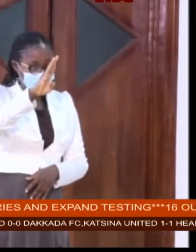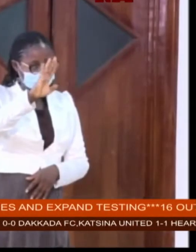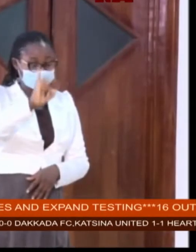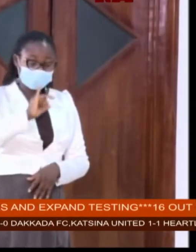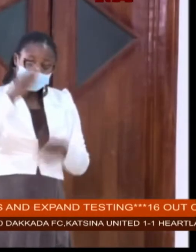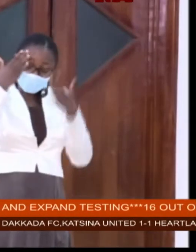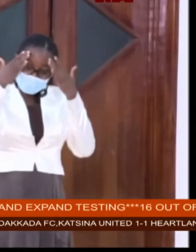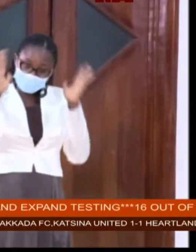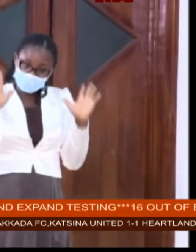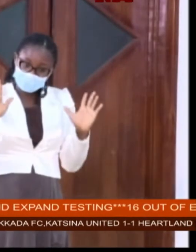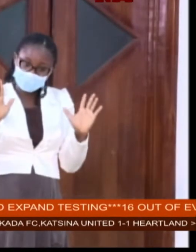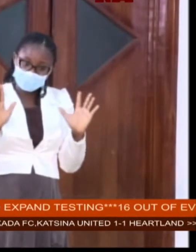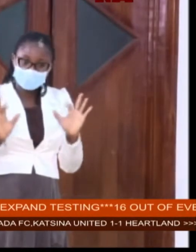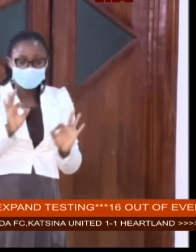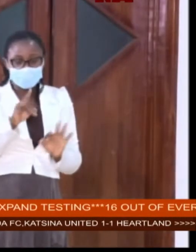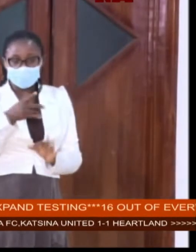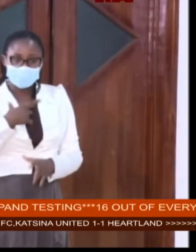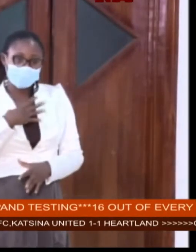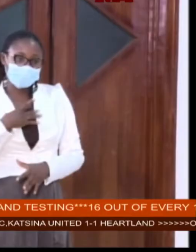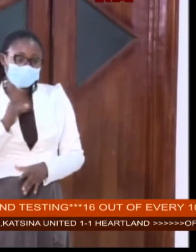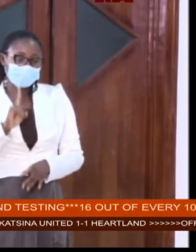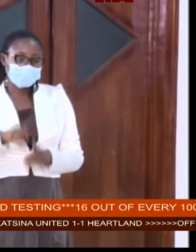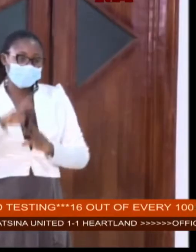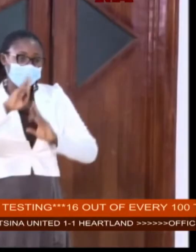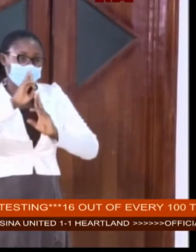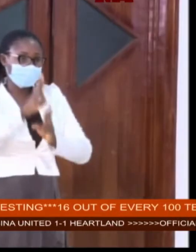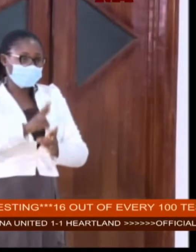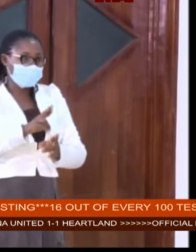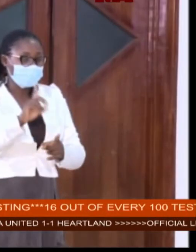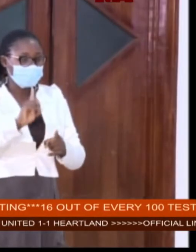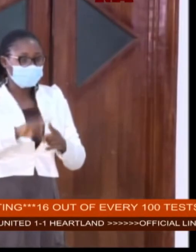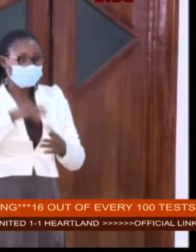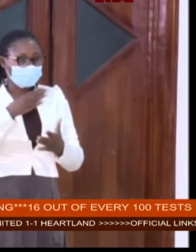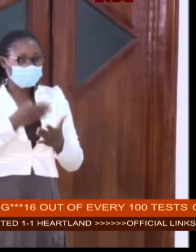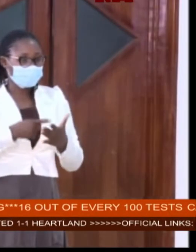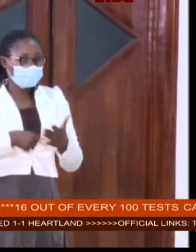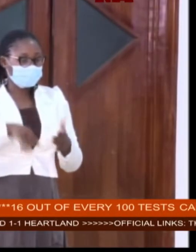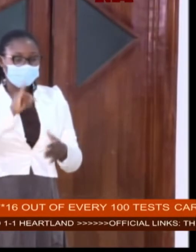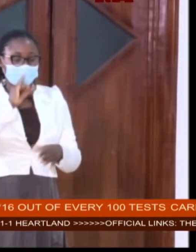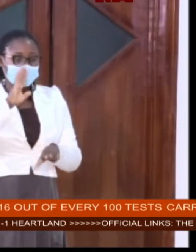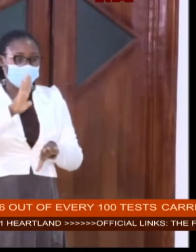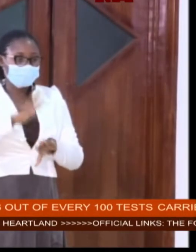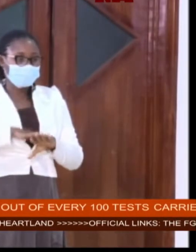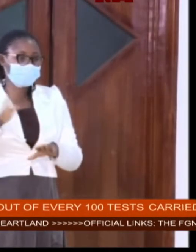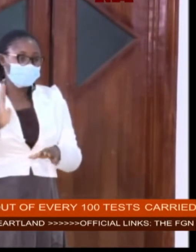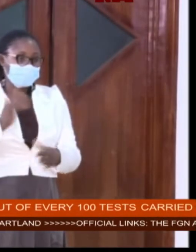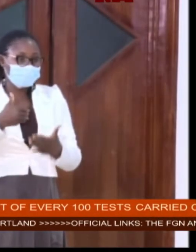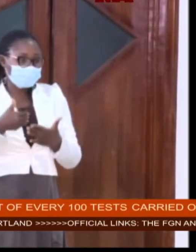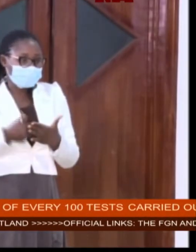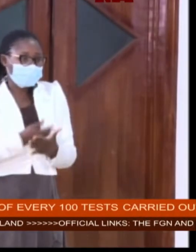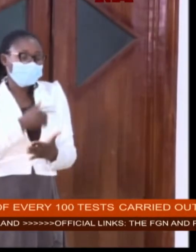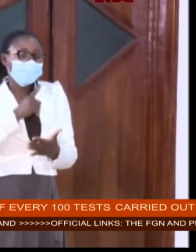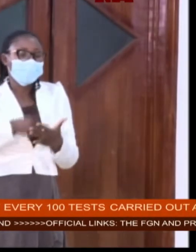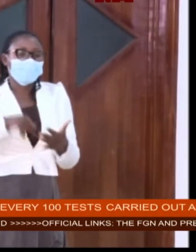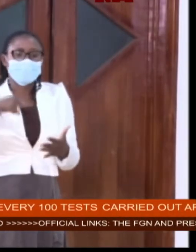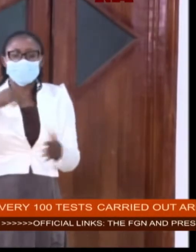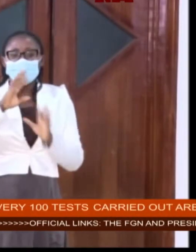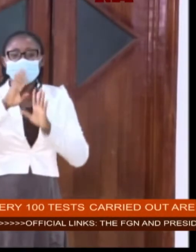I don't know if you'd like to respond to something that is trending. We are talking about misinforming Nigerians,